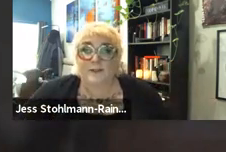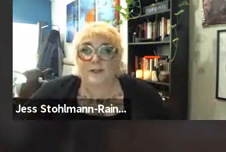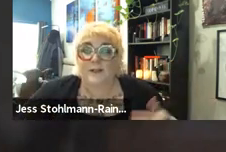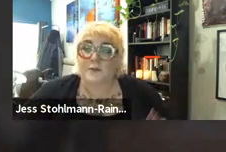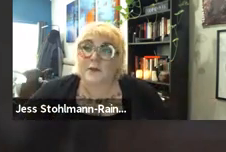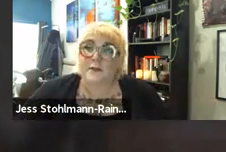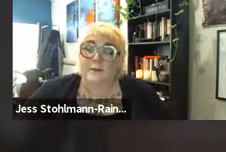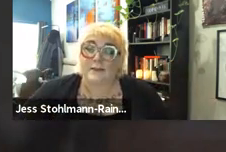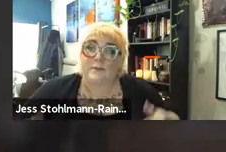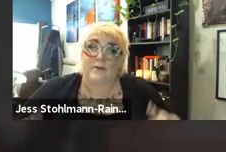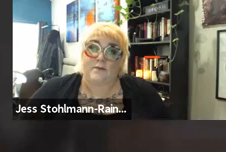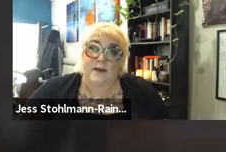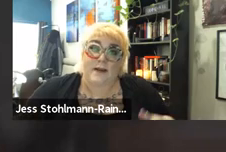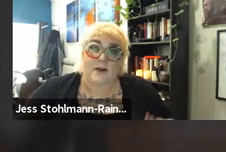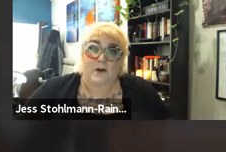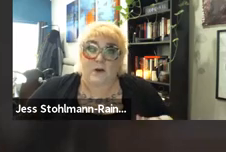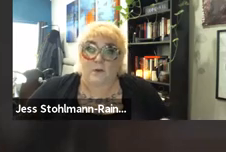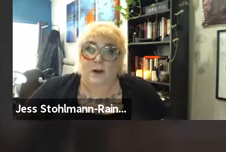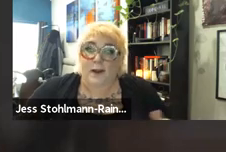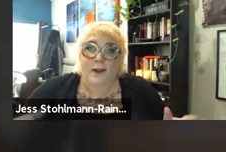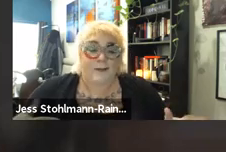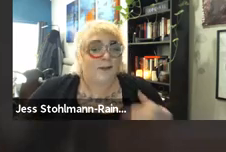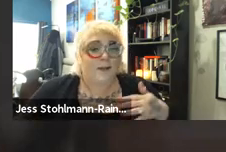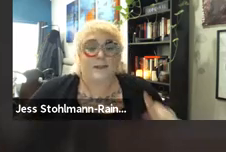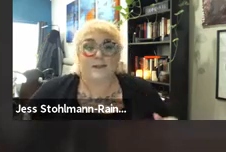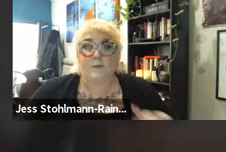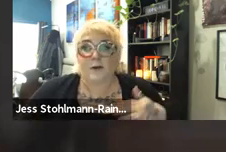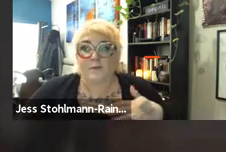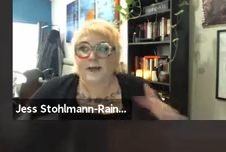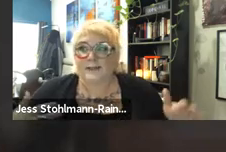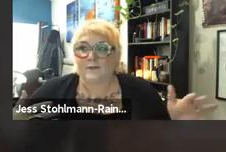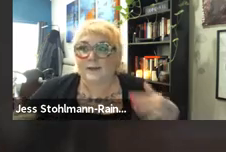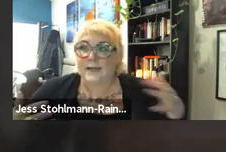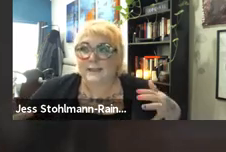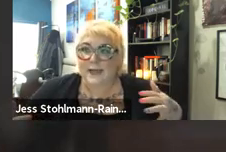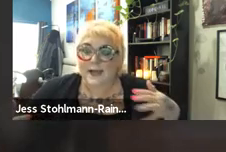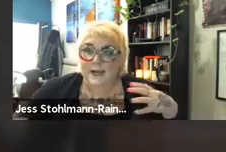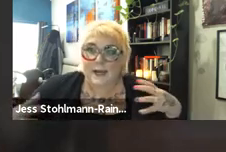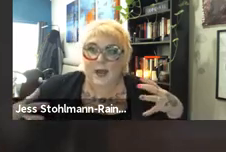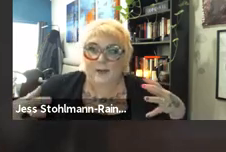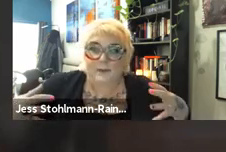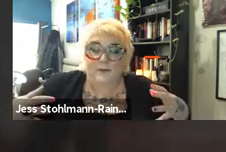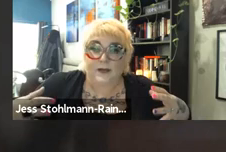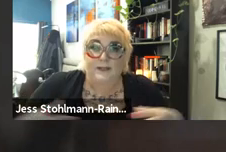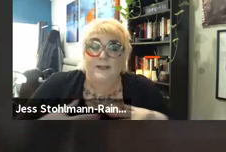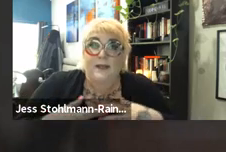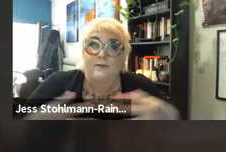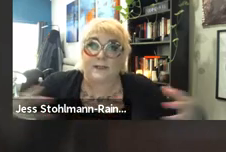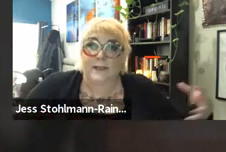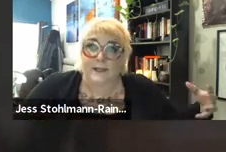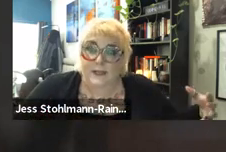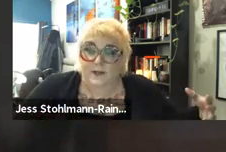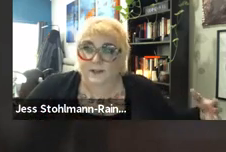individual centers are really responsible for funding their current work so i think this is important because it really gets at um some of the